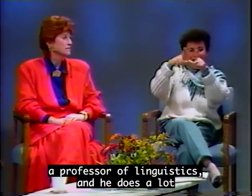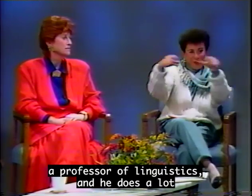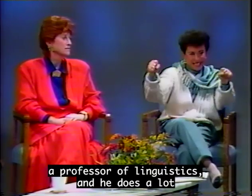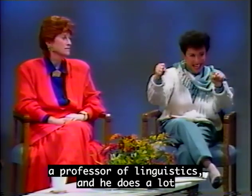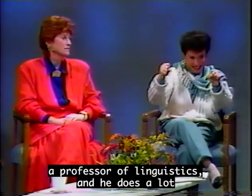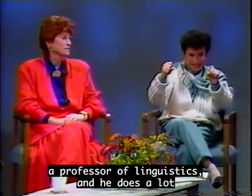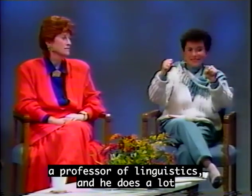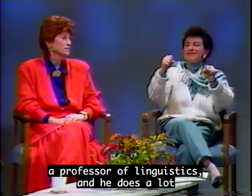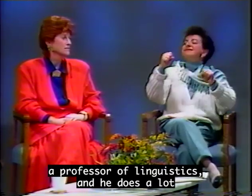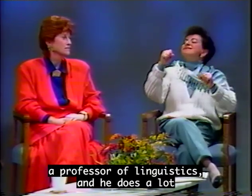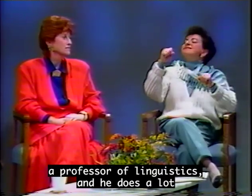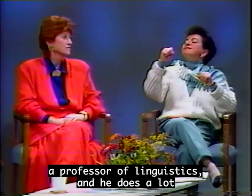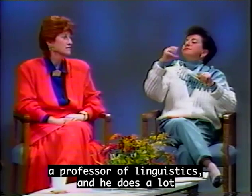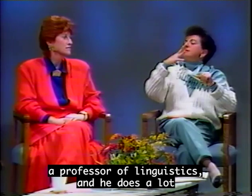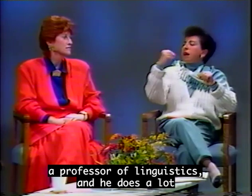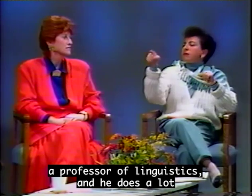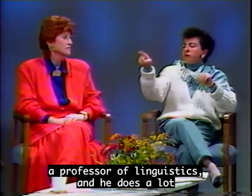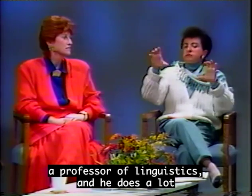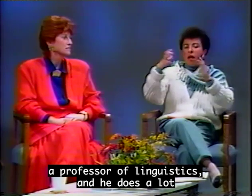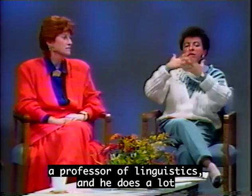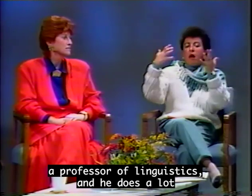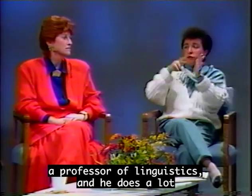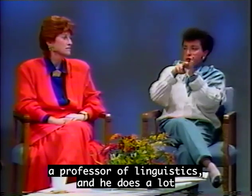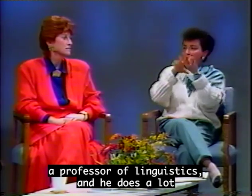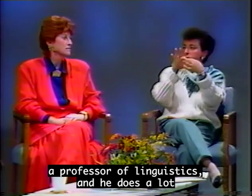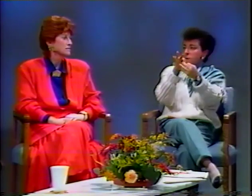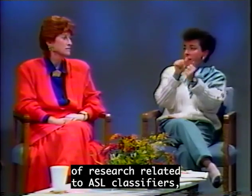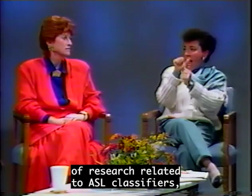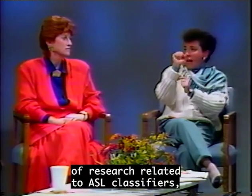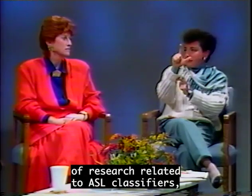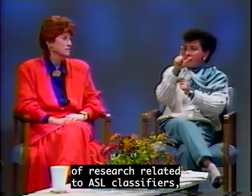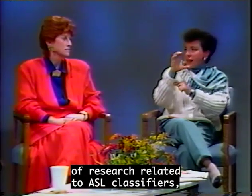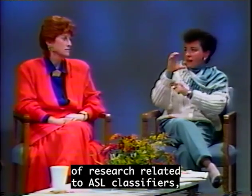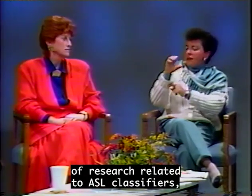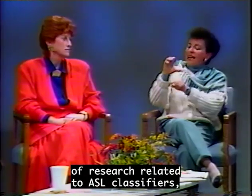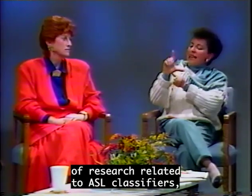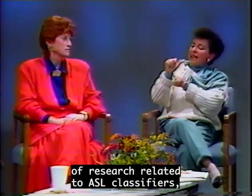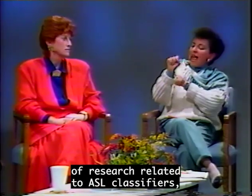a professor of linguistics. And he does a lot of research related to